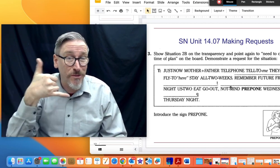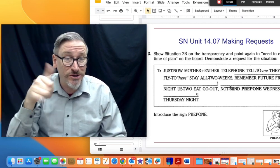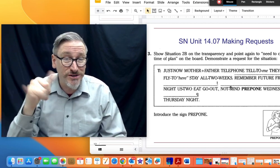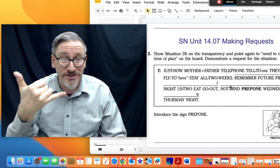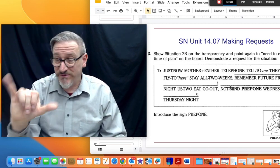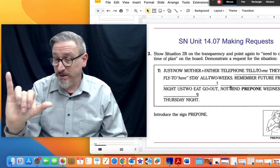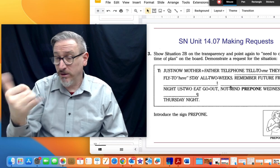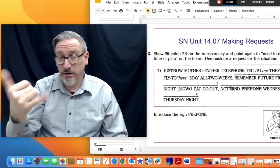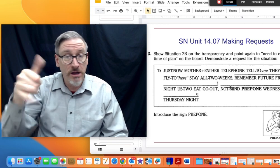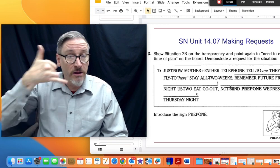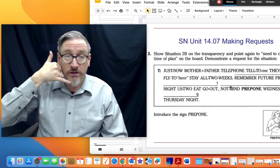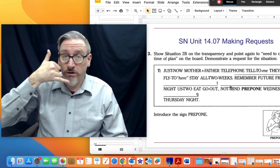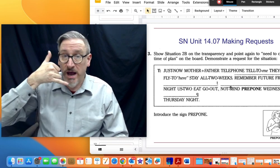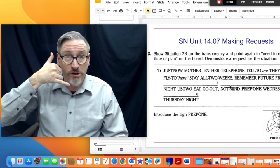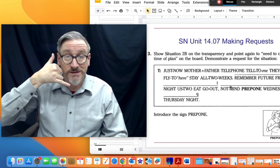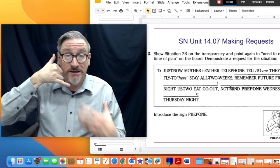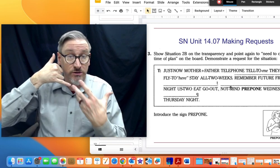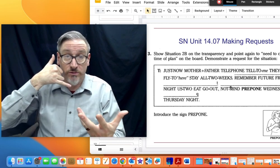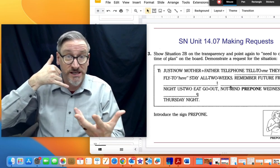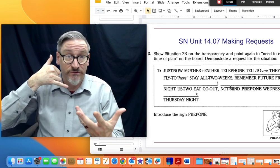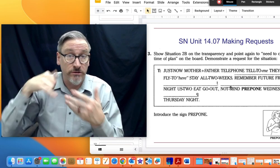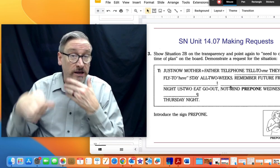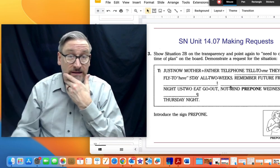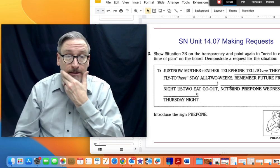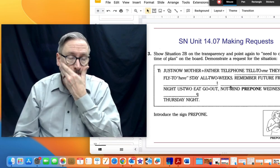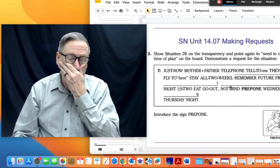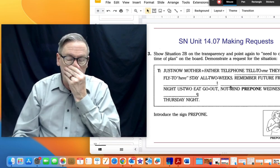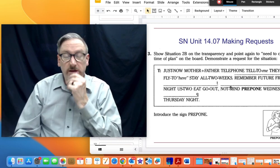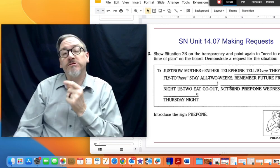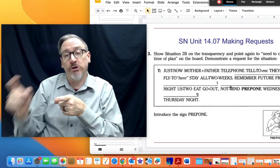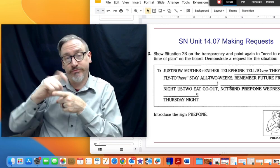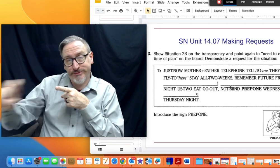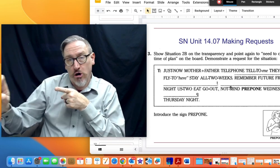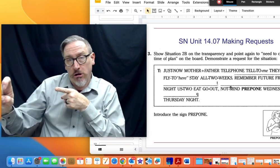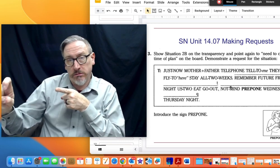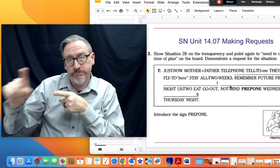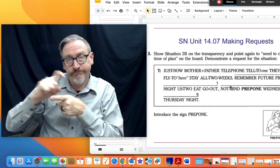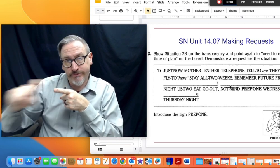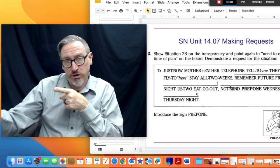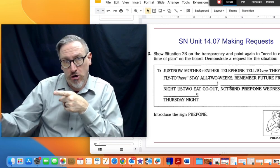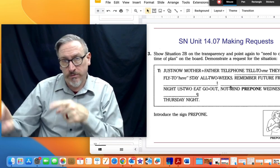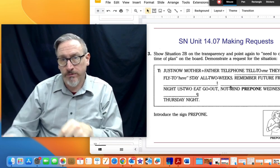For most deaf people, they're not using the receiver like that. So call.